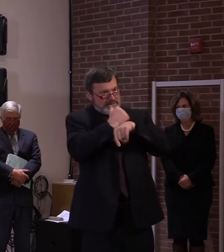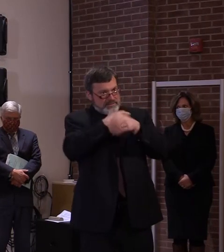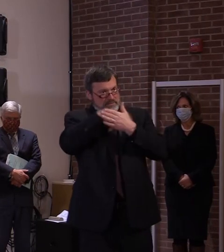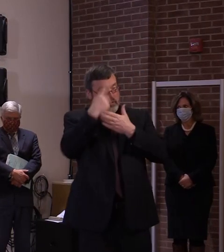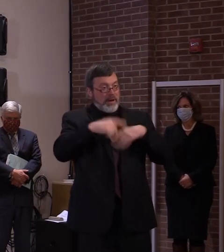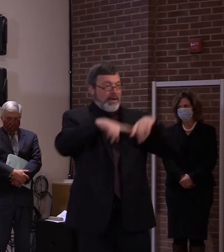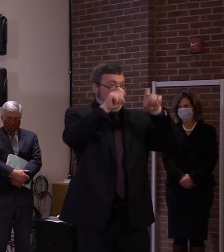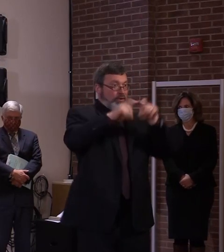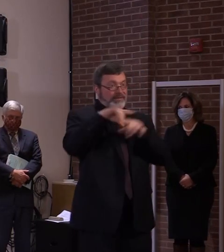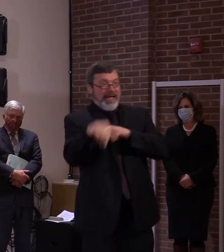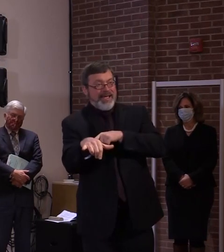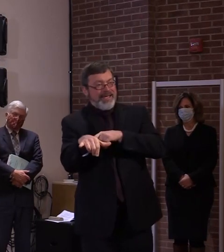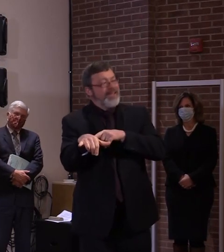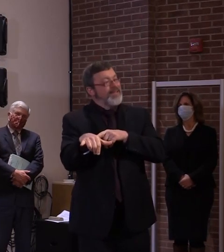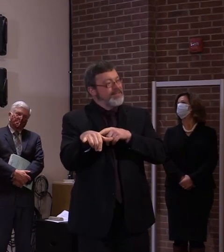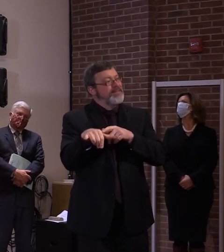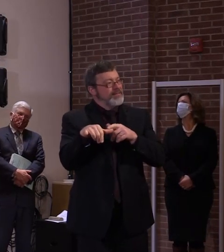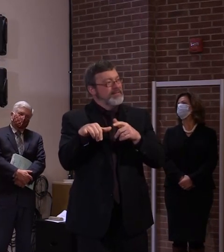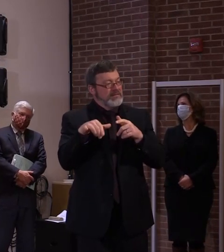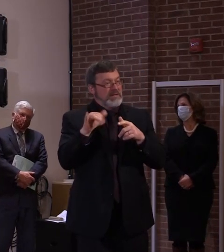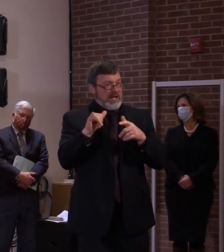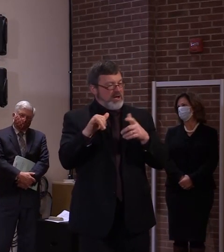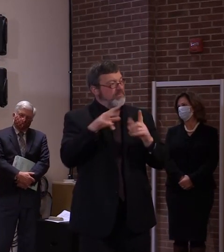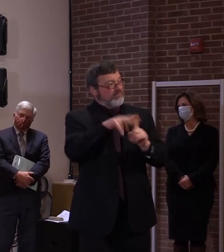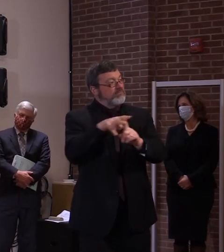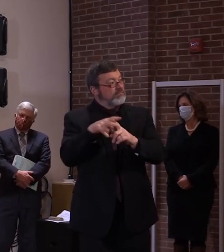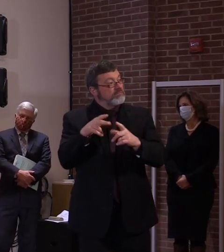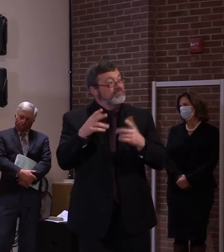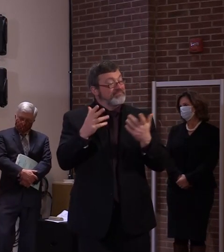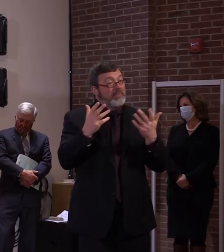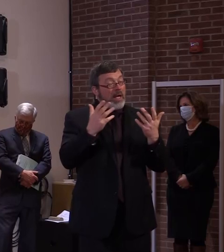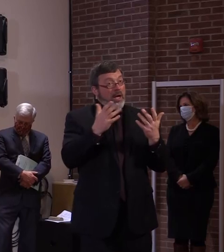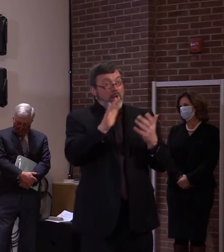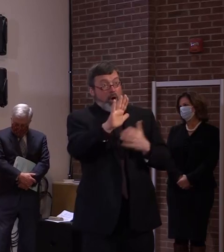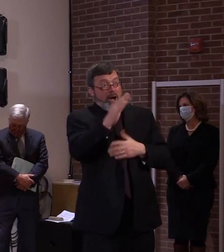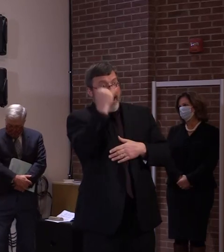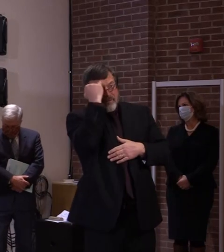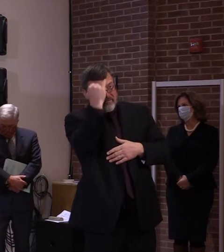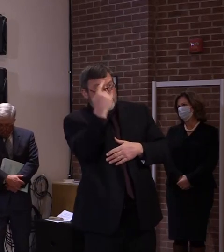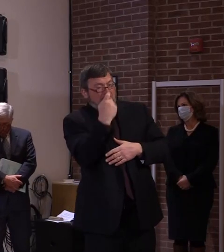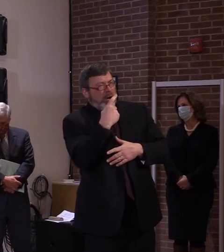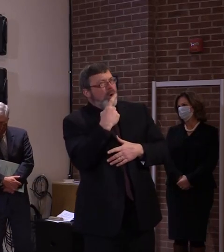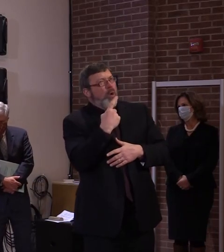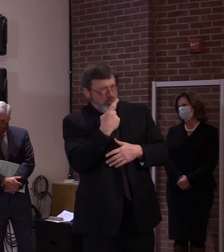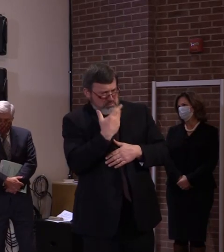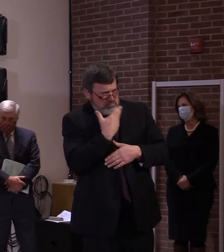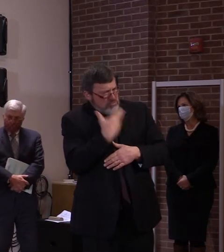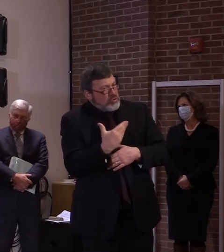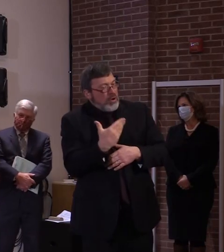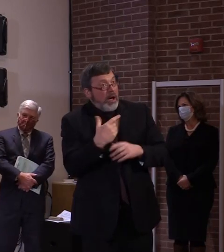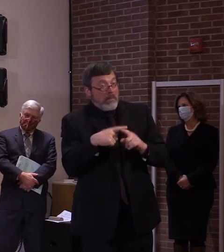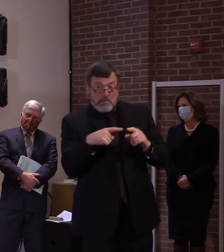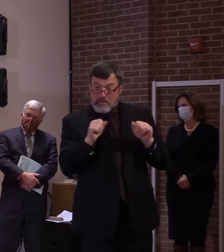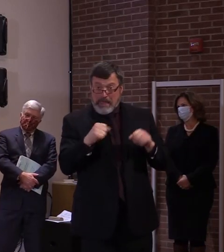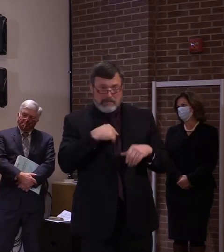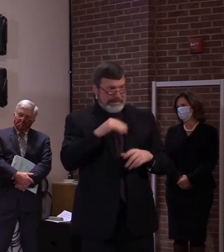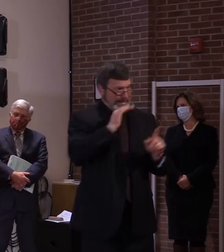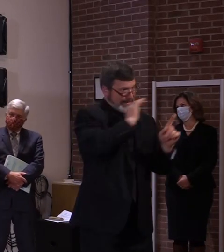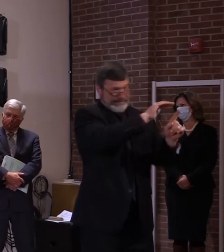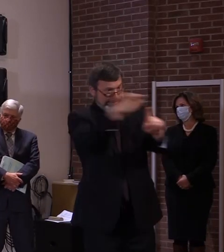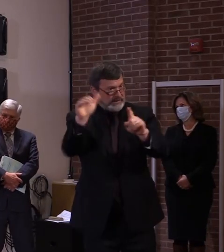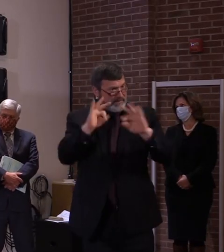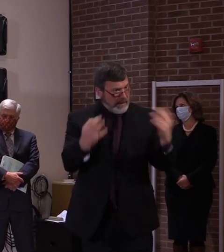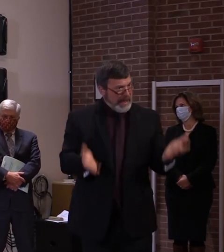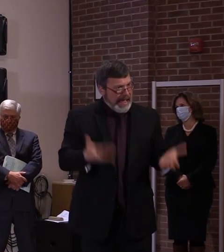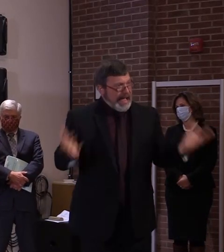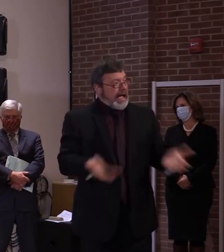practical standpoint, you know, we'll approach this holiday like all the other holidays and be prepared to encourage schools to offer additional testing.